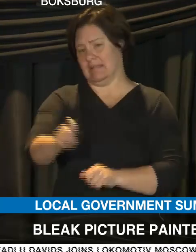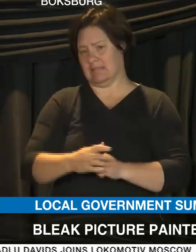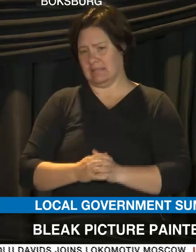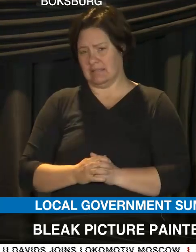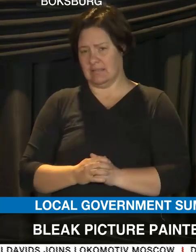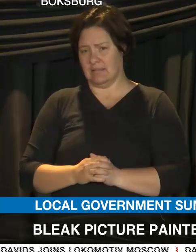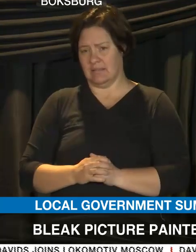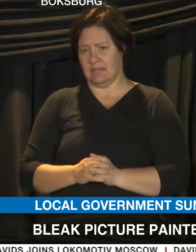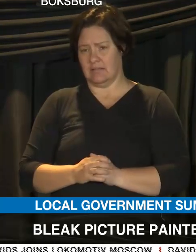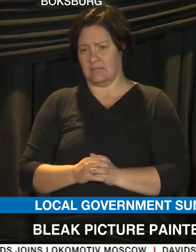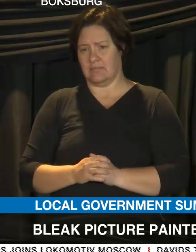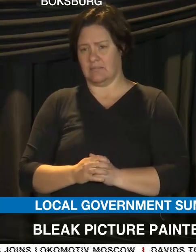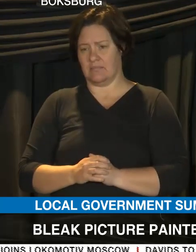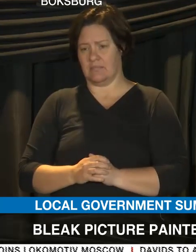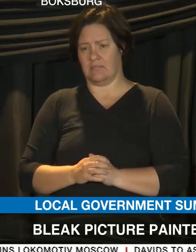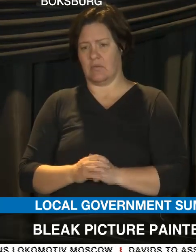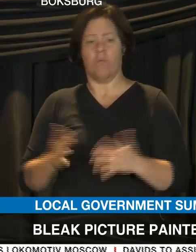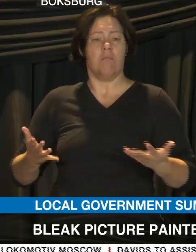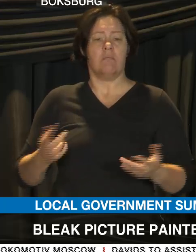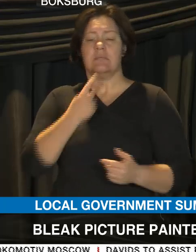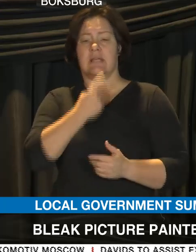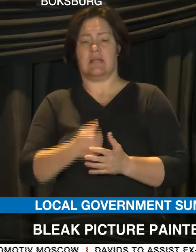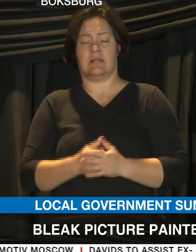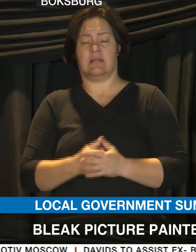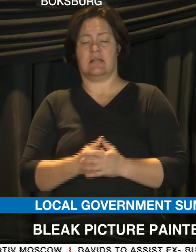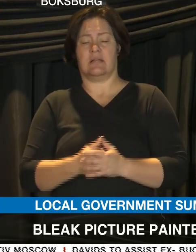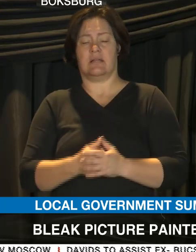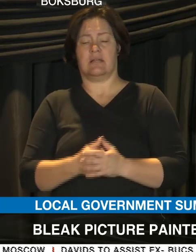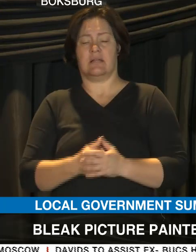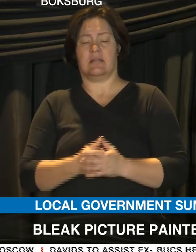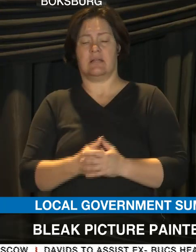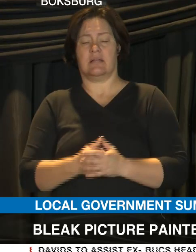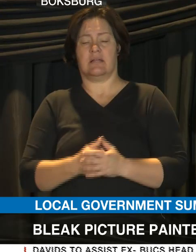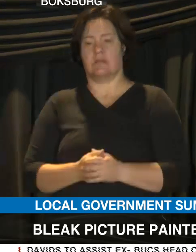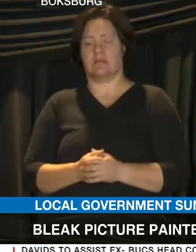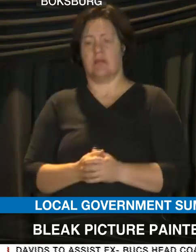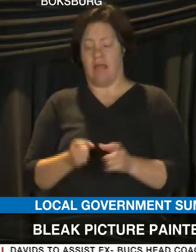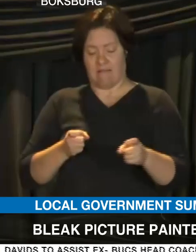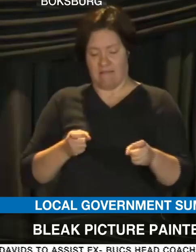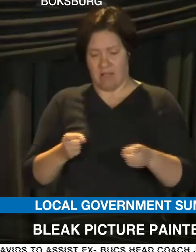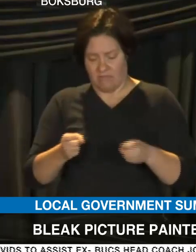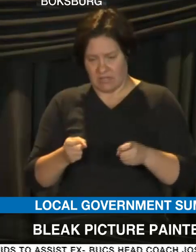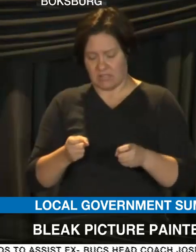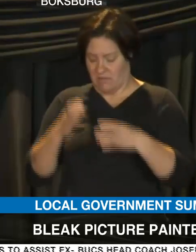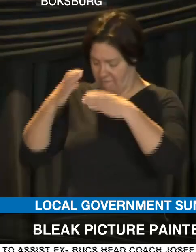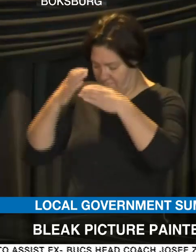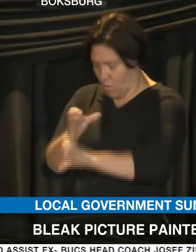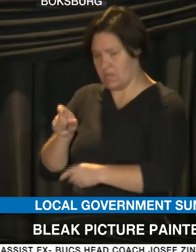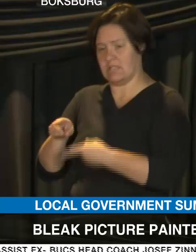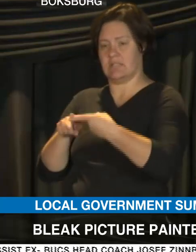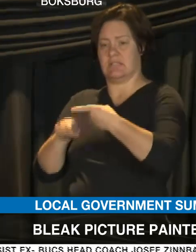way of saying we want to focus on governance. We want to focus